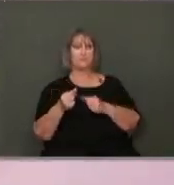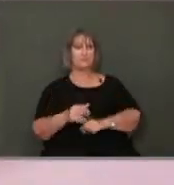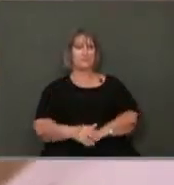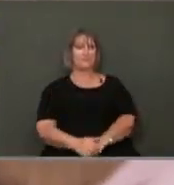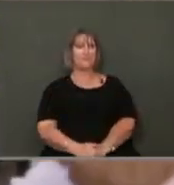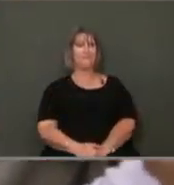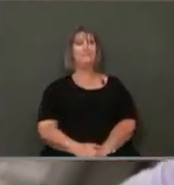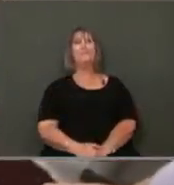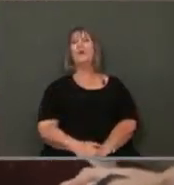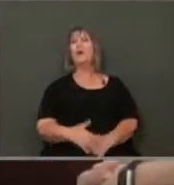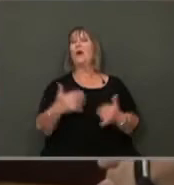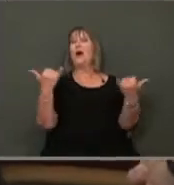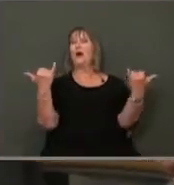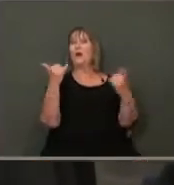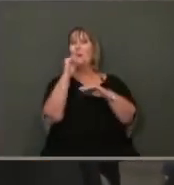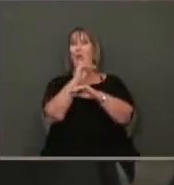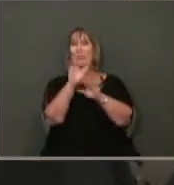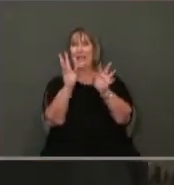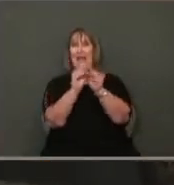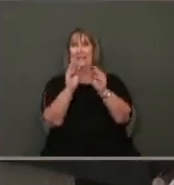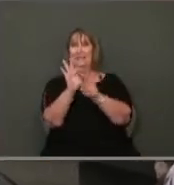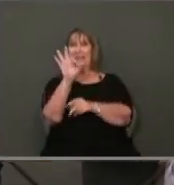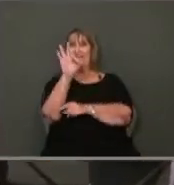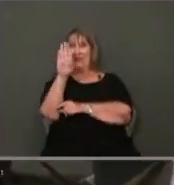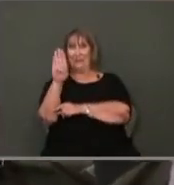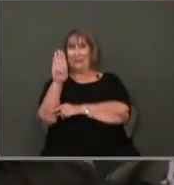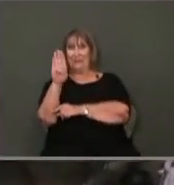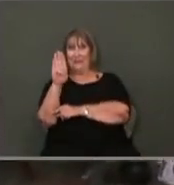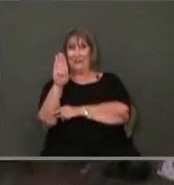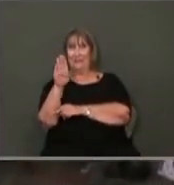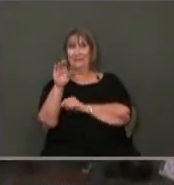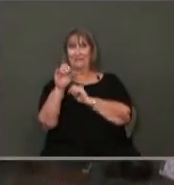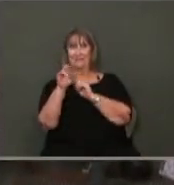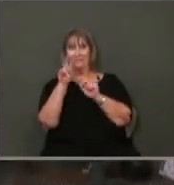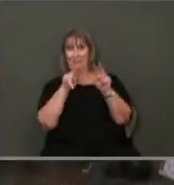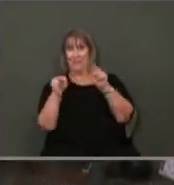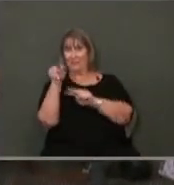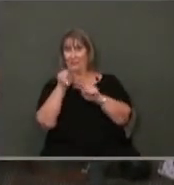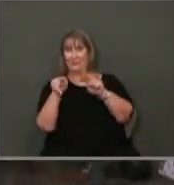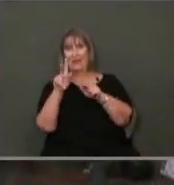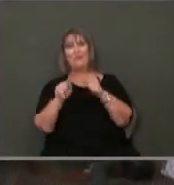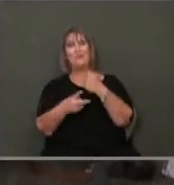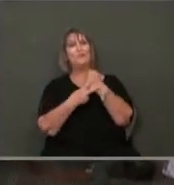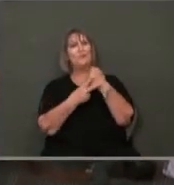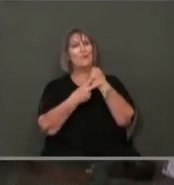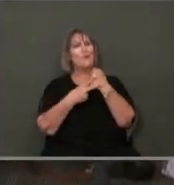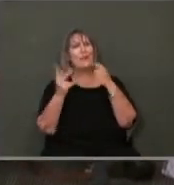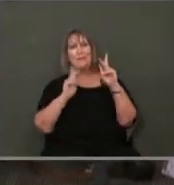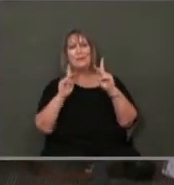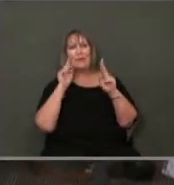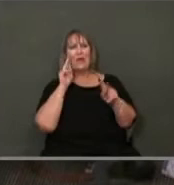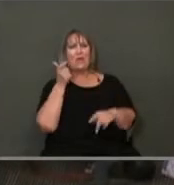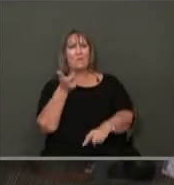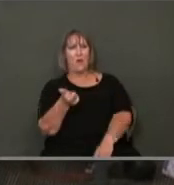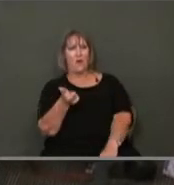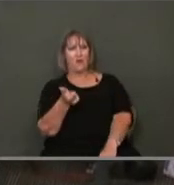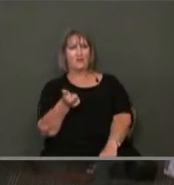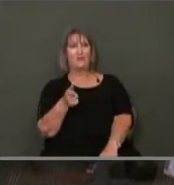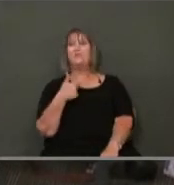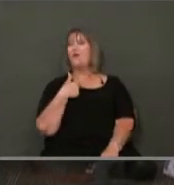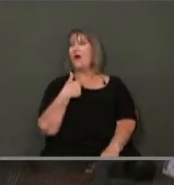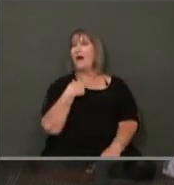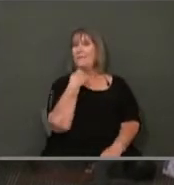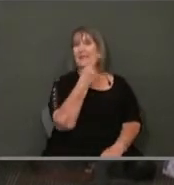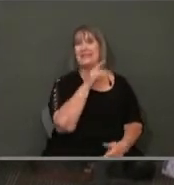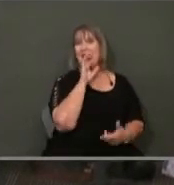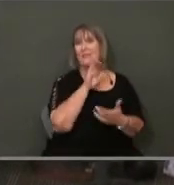it's on Facebook. We're airing it, and it's going to be stored for everybody to see forever and ever. And so tonight I'm going to go home and tell my wife that somebody said I'm a smart